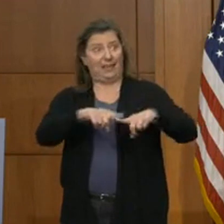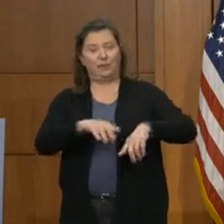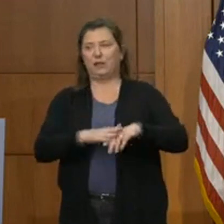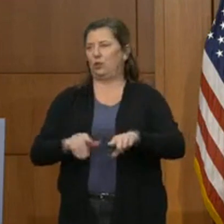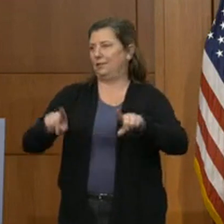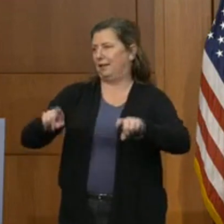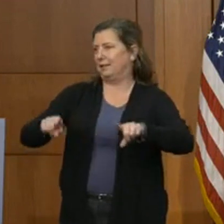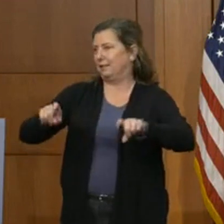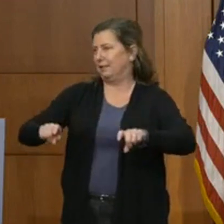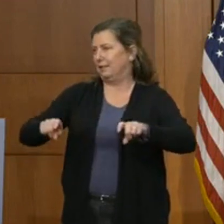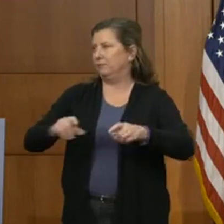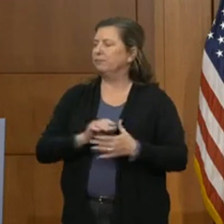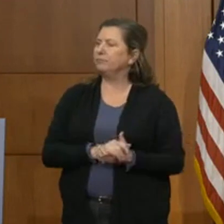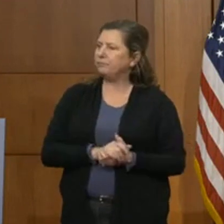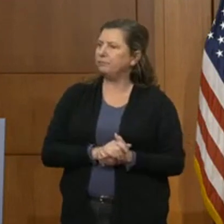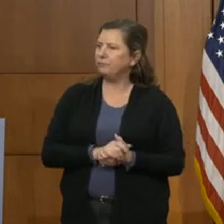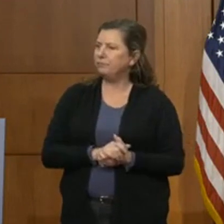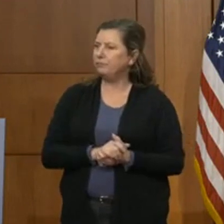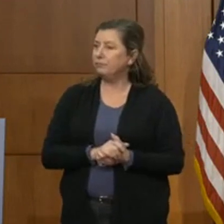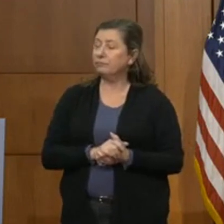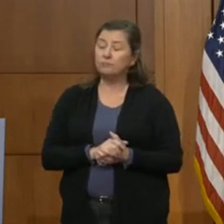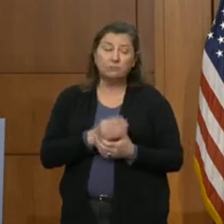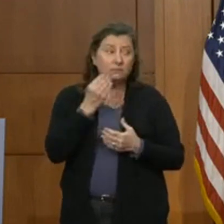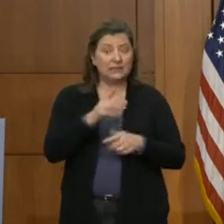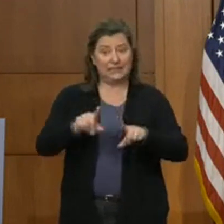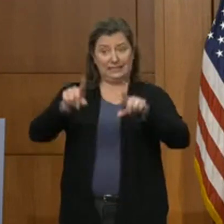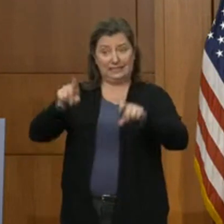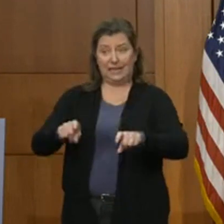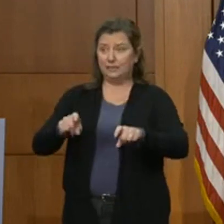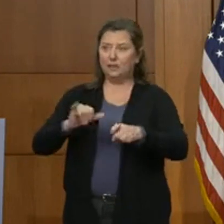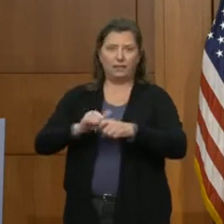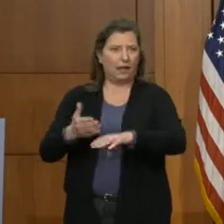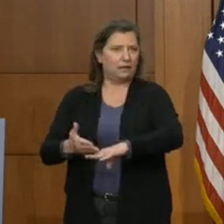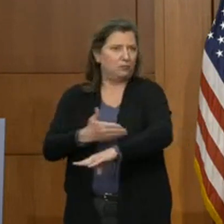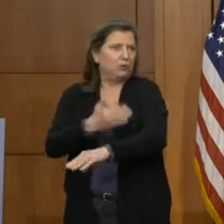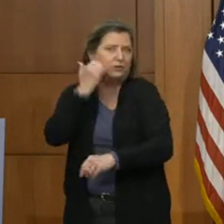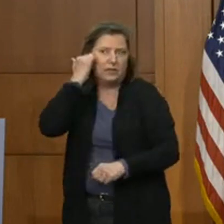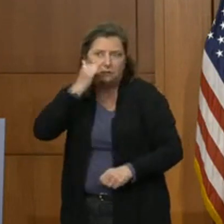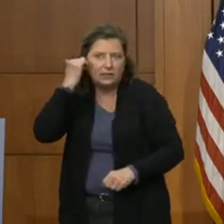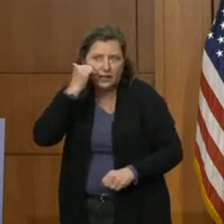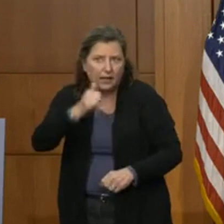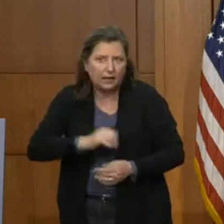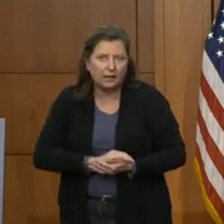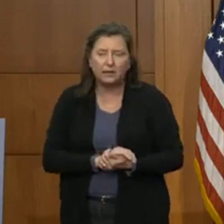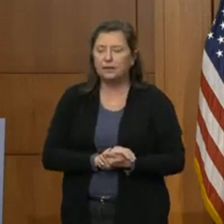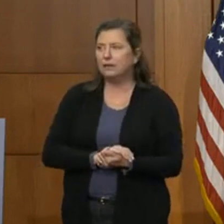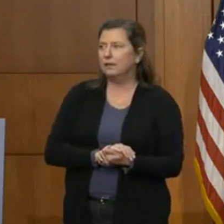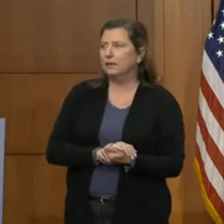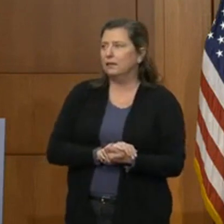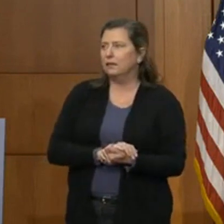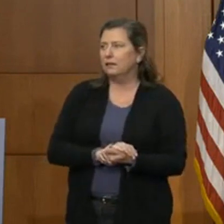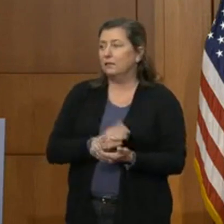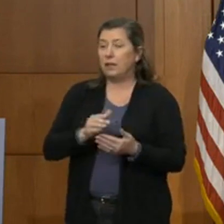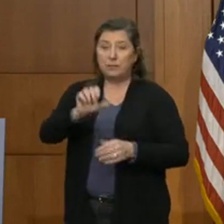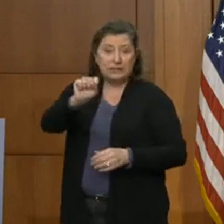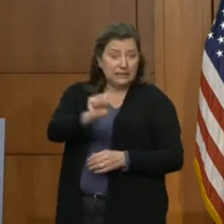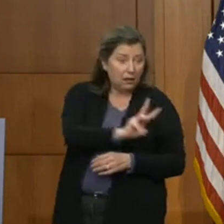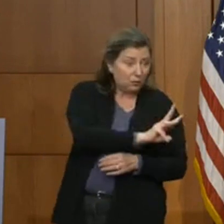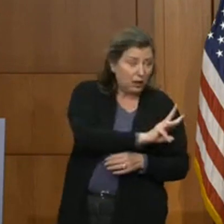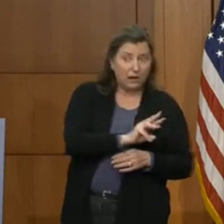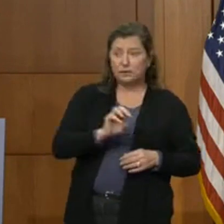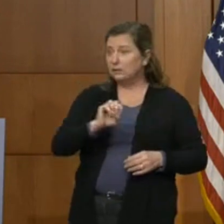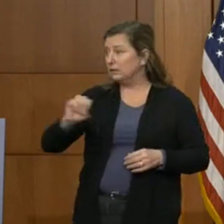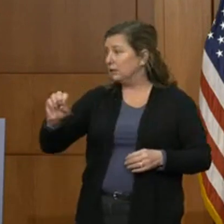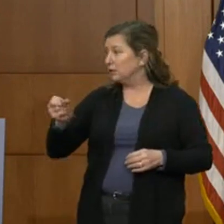so the testing, Kate, is improving every day, and whether it be the Southwest or the Eastern